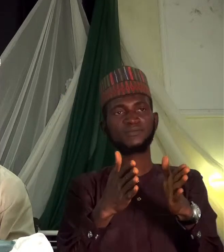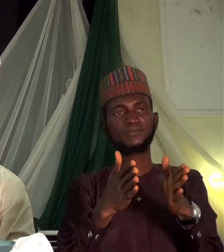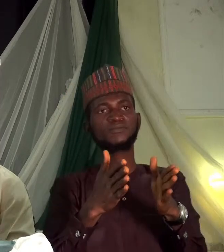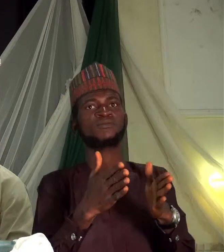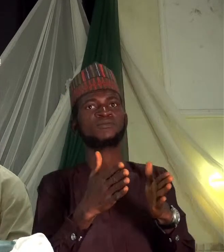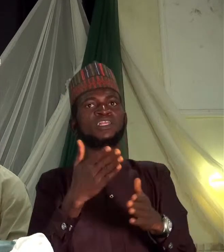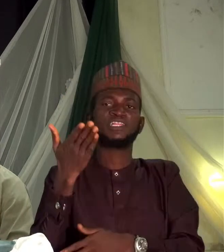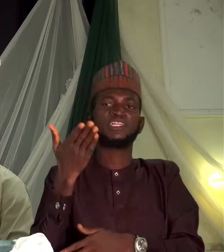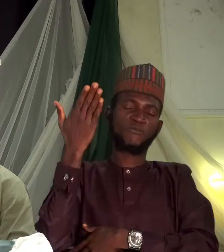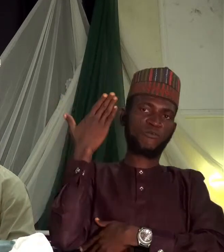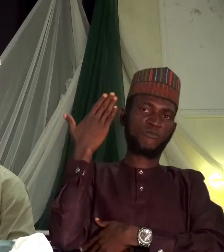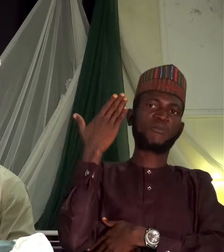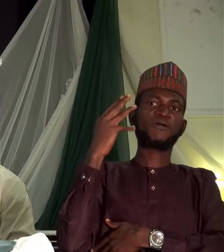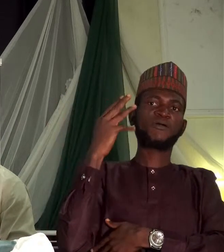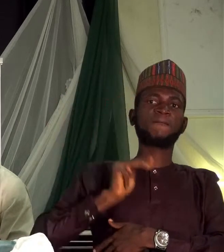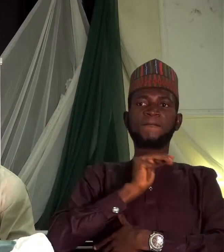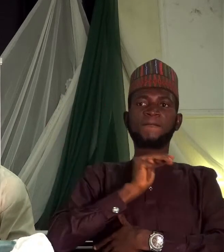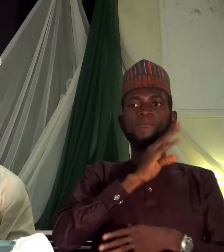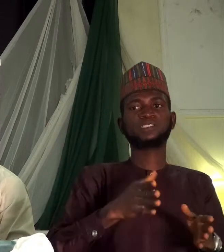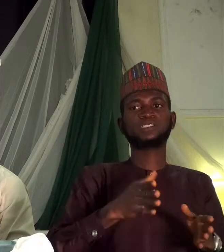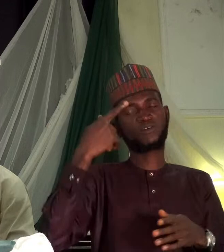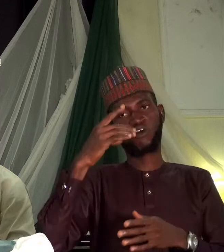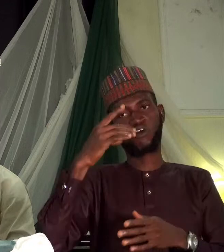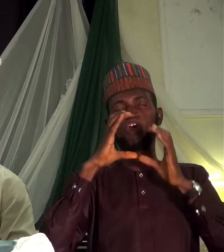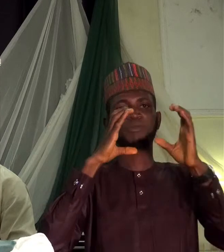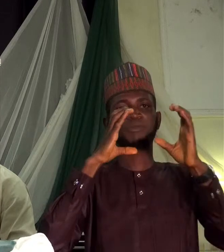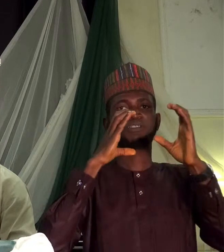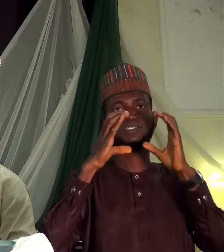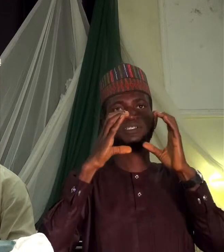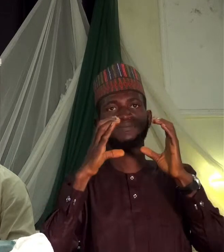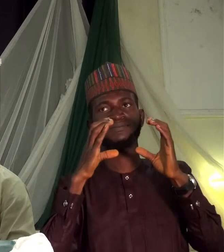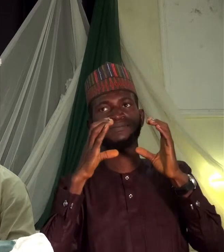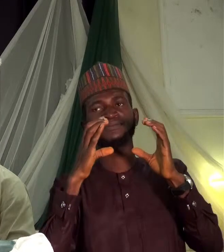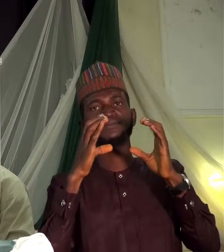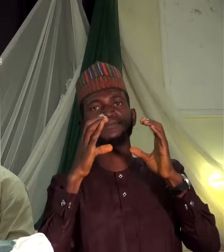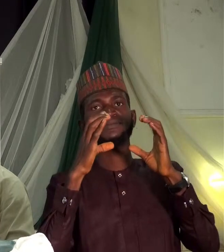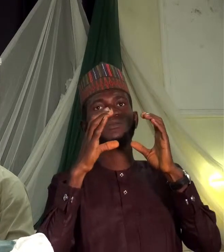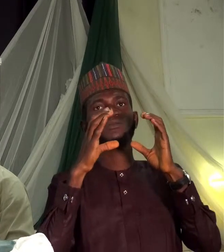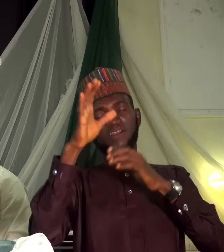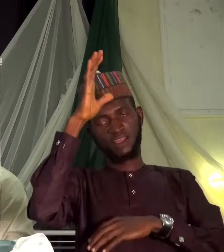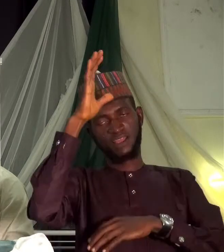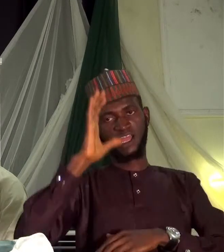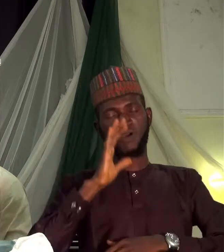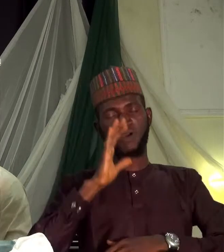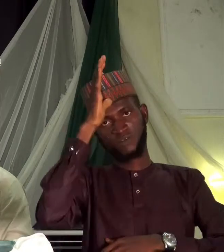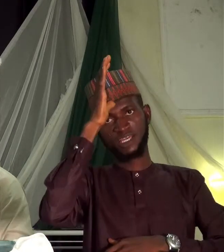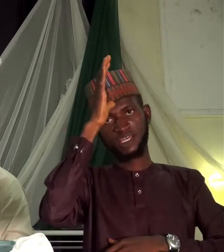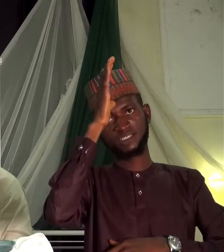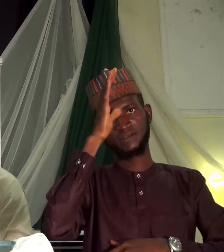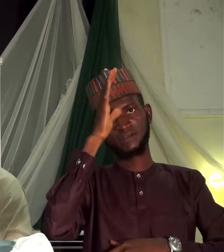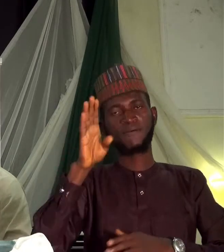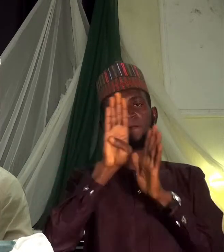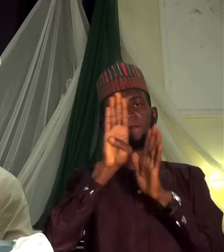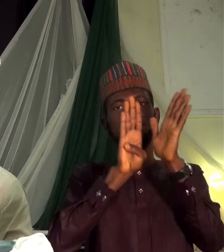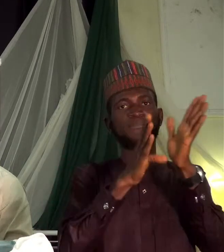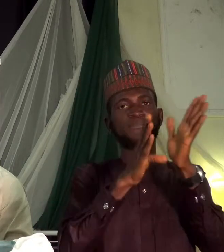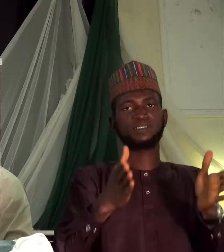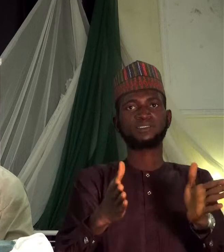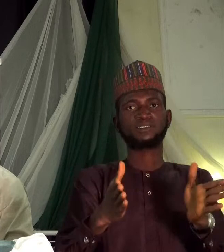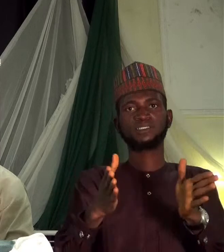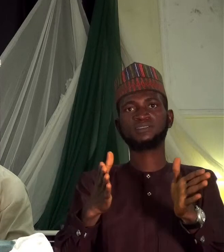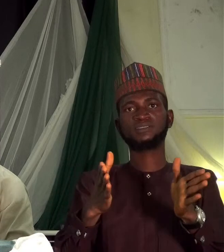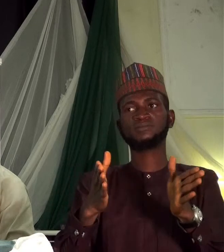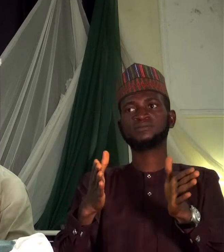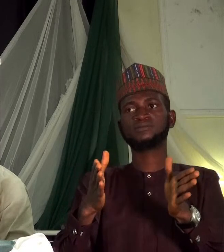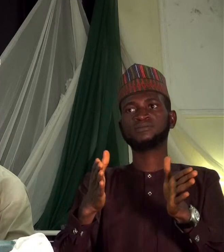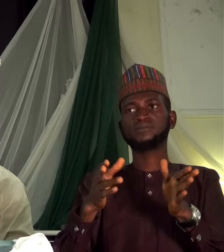former minister for communication baba wa barista wa ti mo fi ti apon